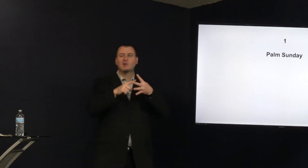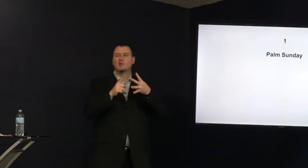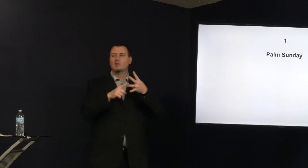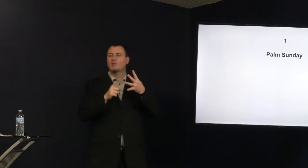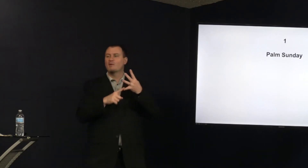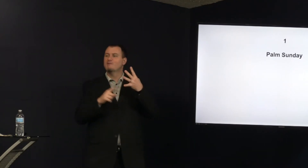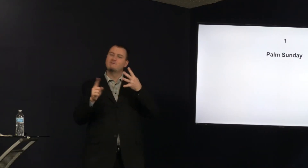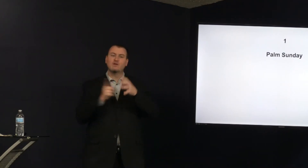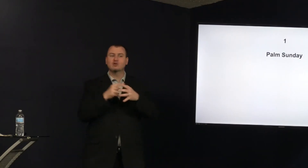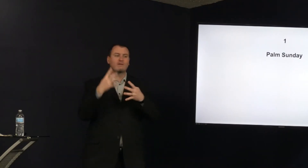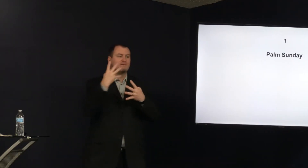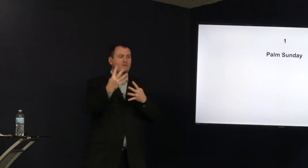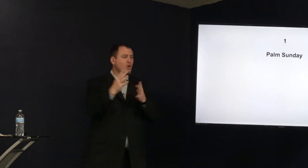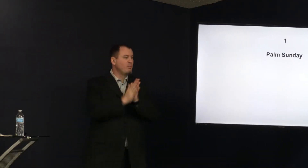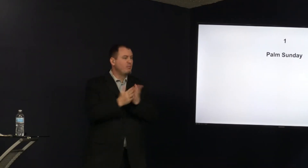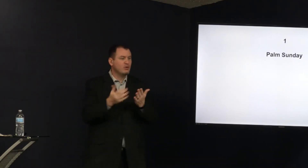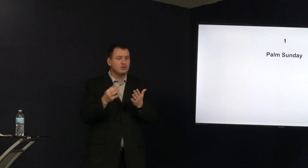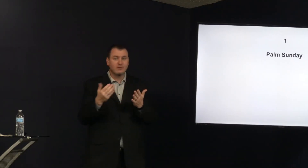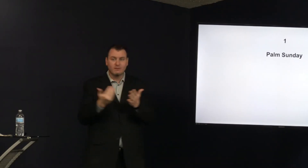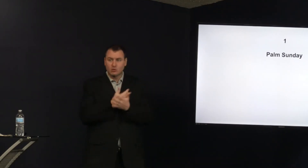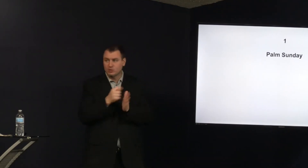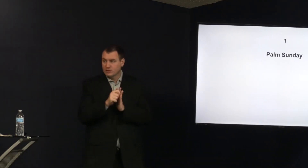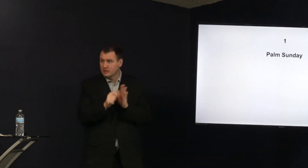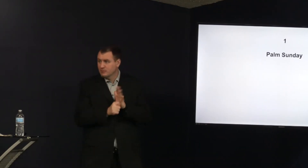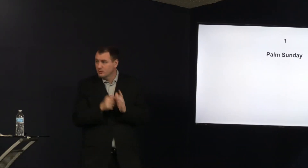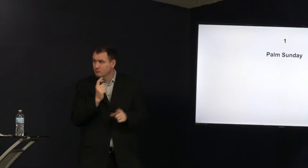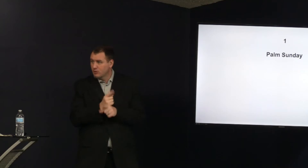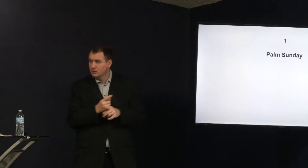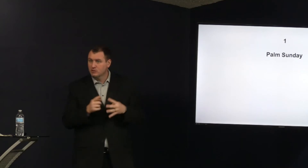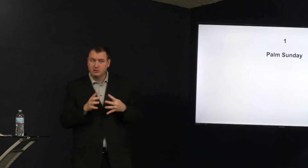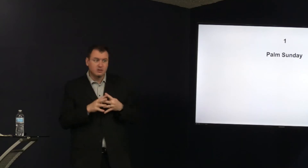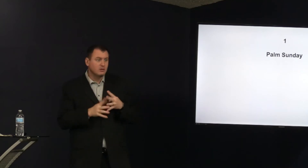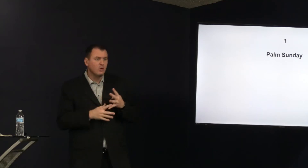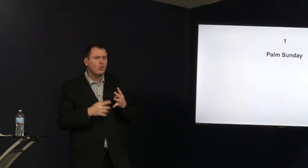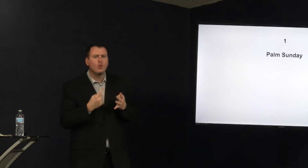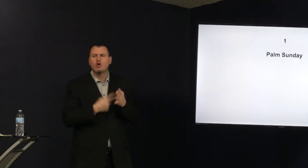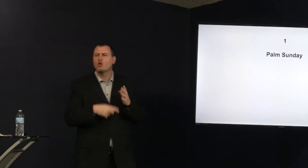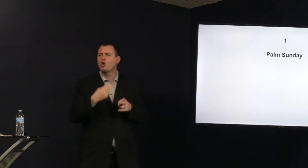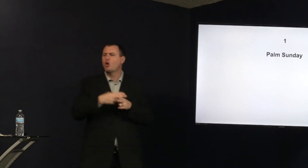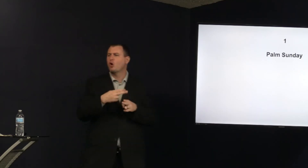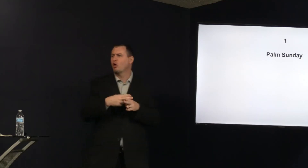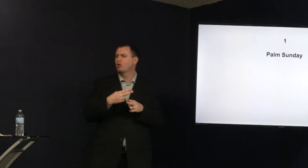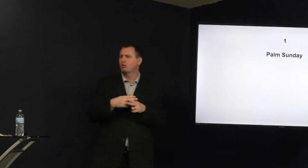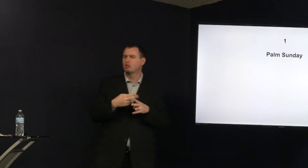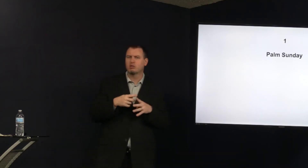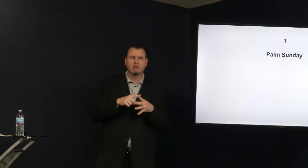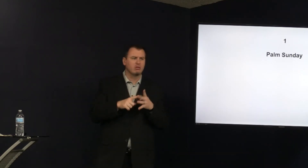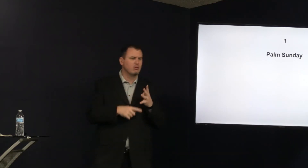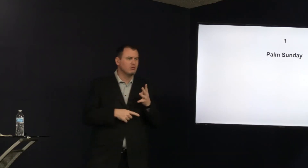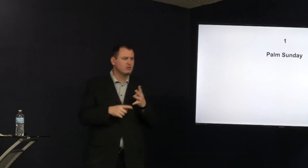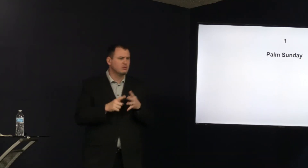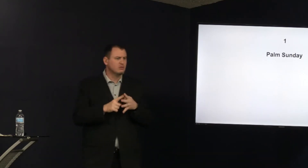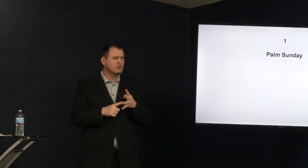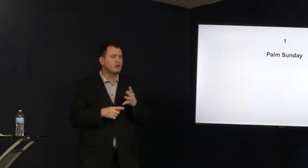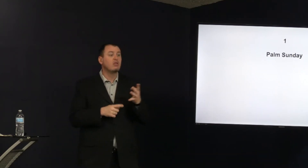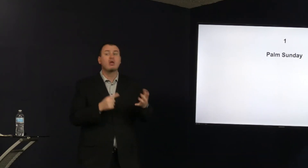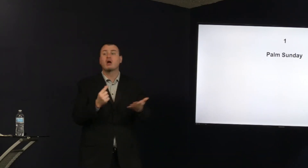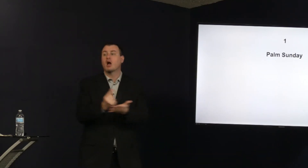Rexy. All right, so these 4 books are the first 4 books of the New Testament. What are those